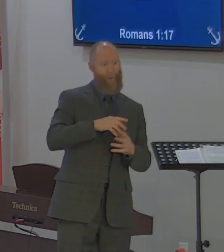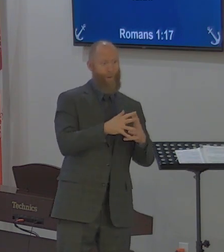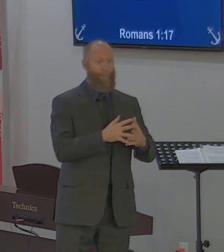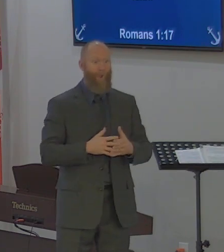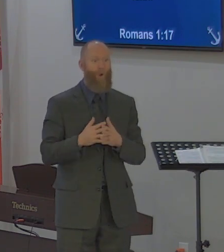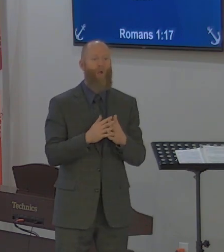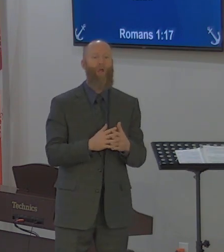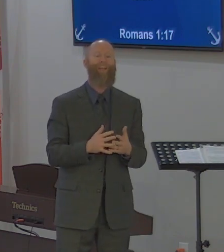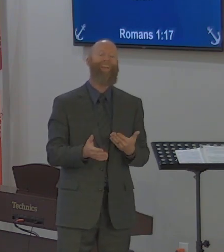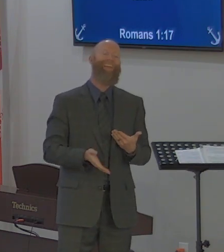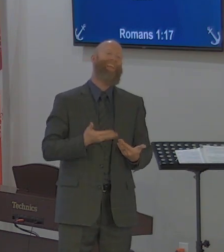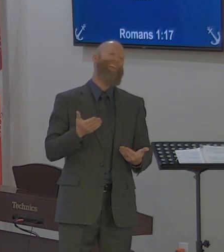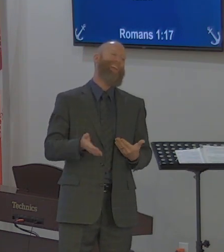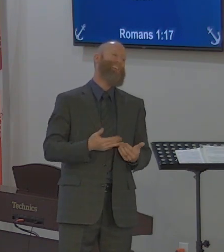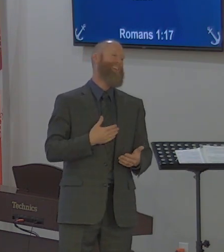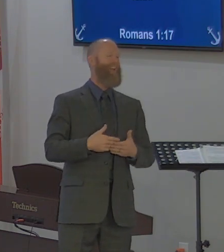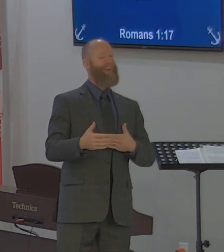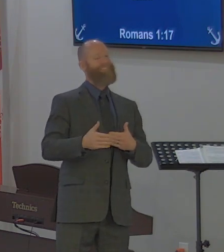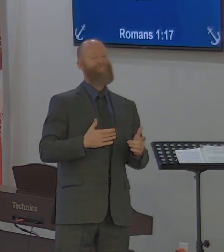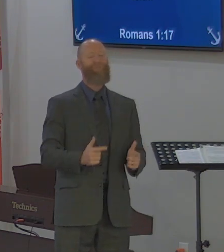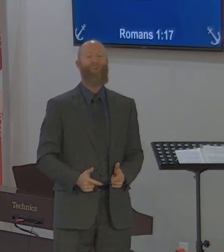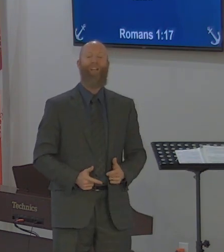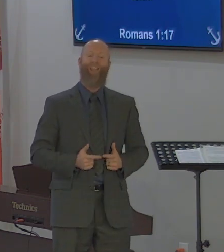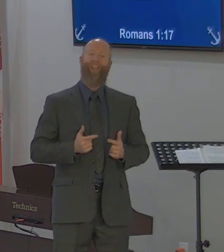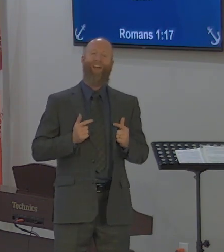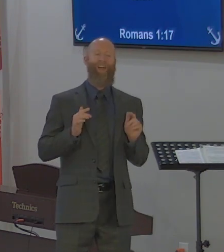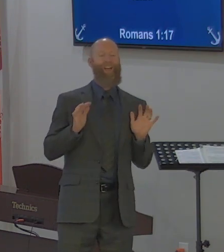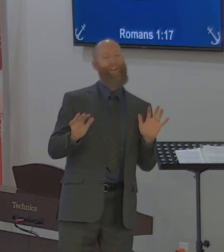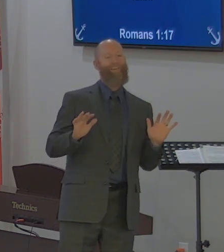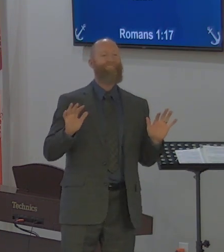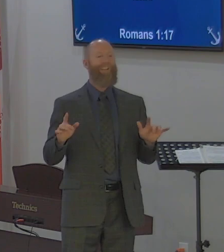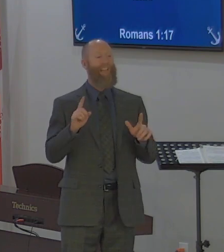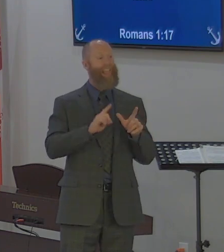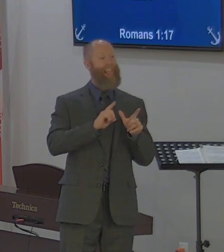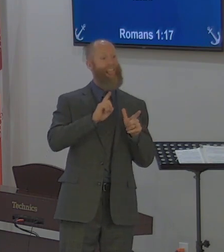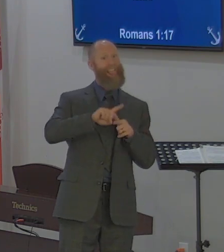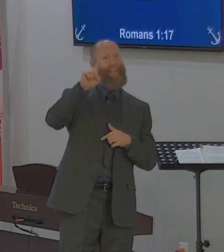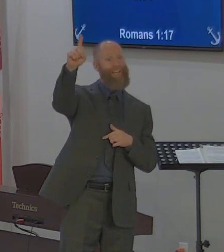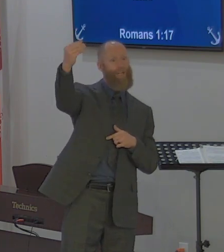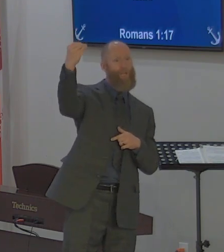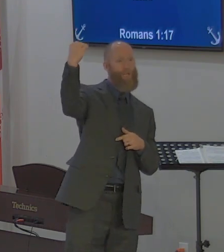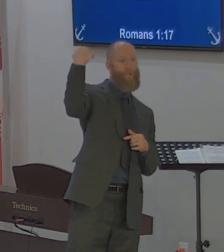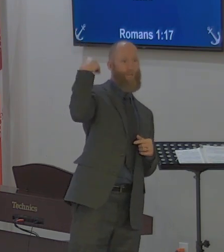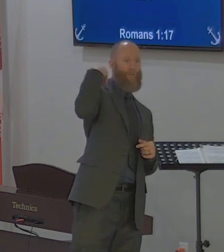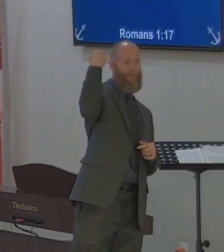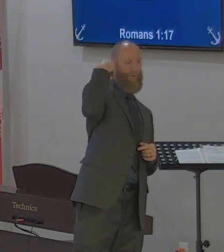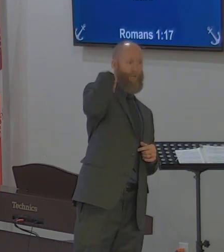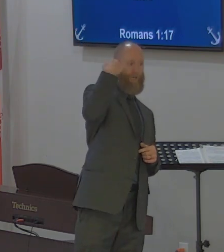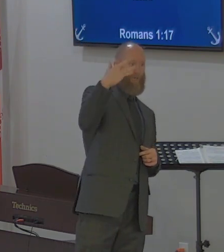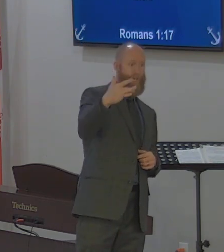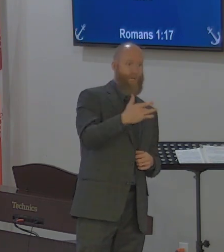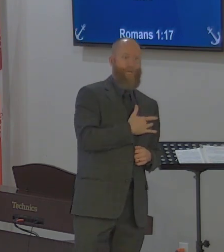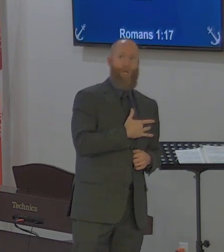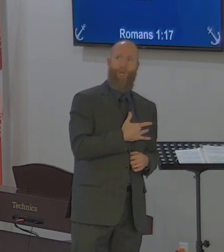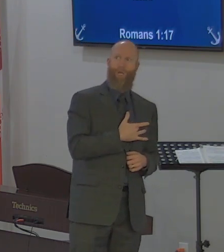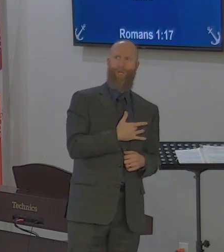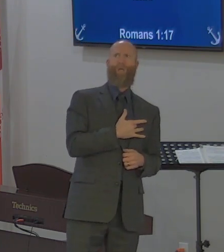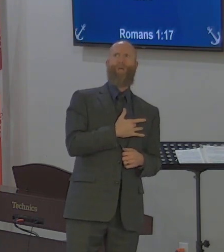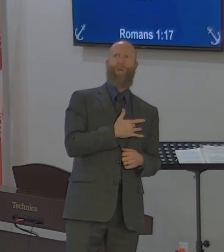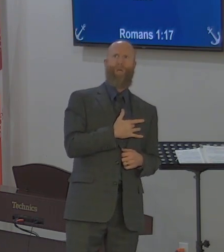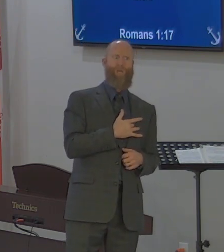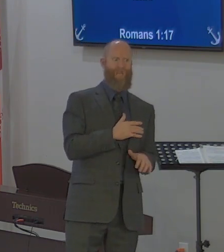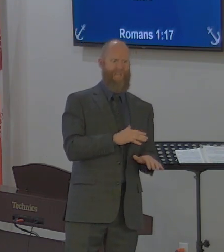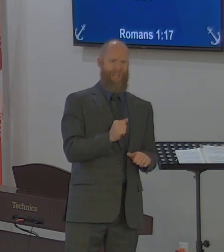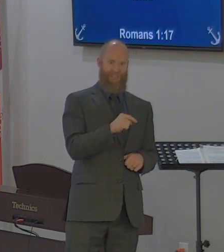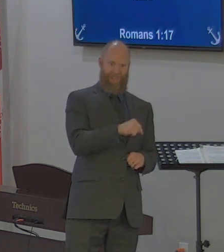it, you're comfortable in it, and when God calls you to maybe go somewhere else where it's not so comfortable, how